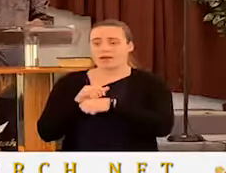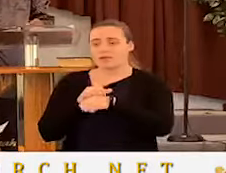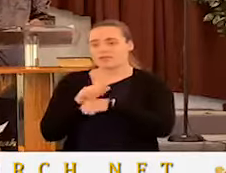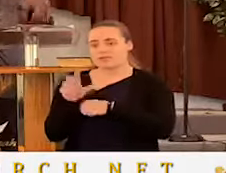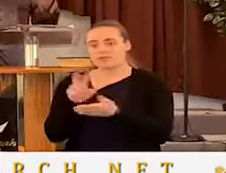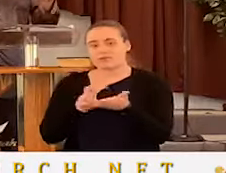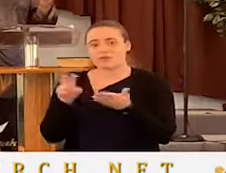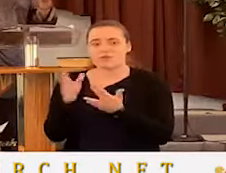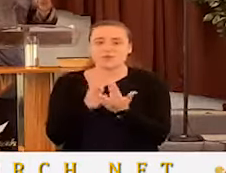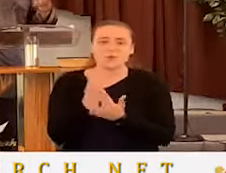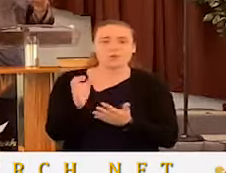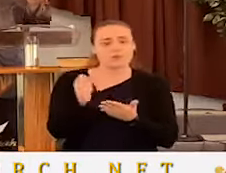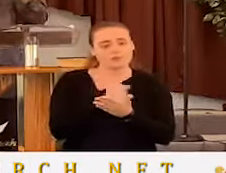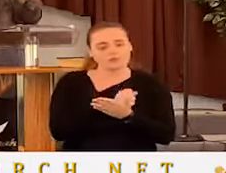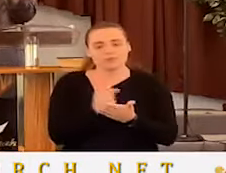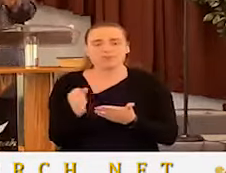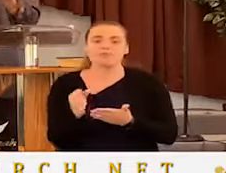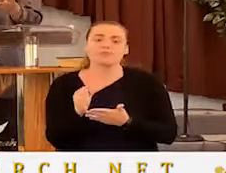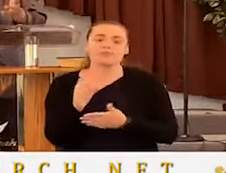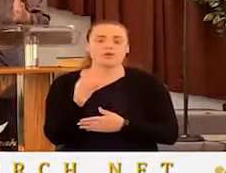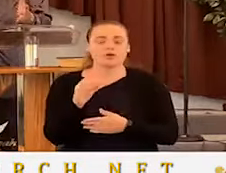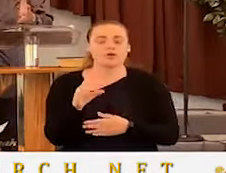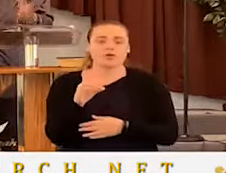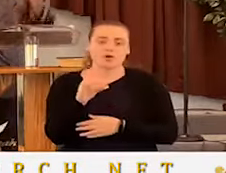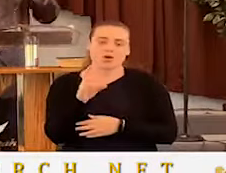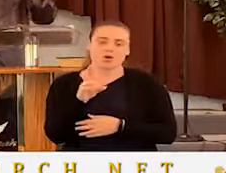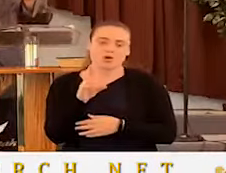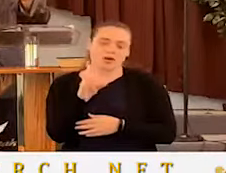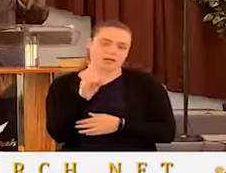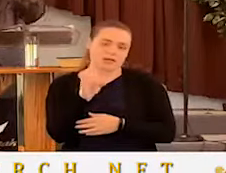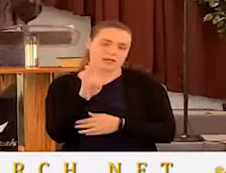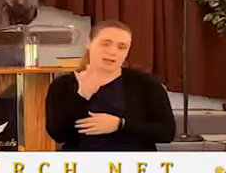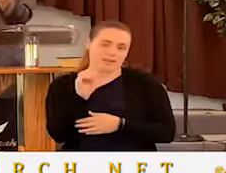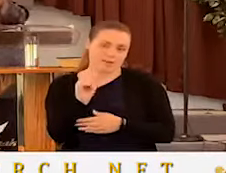card. Or maybe you want to give my Cash App,